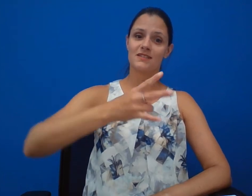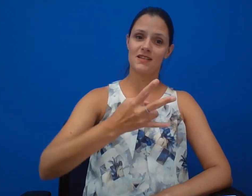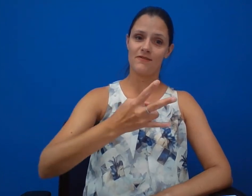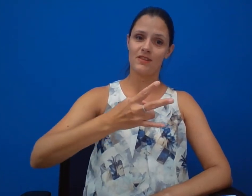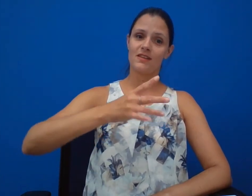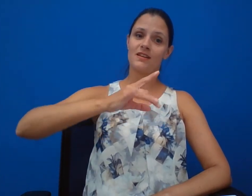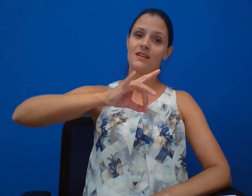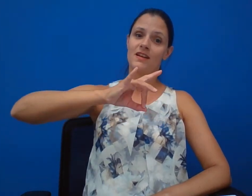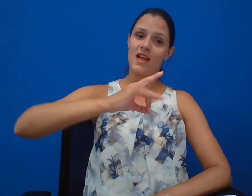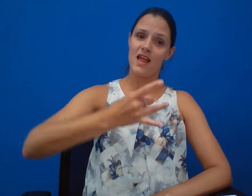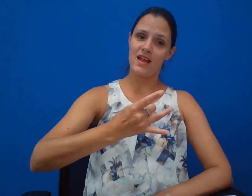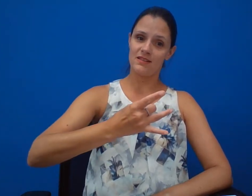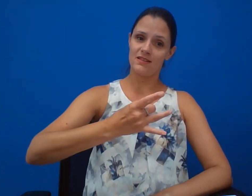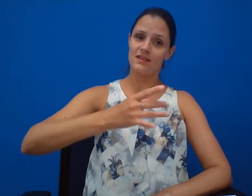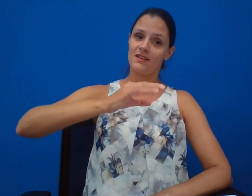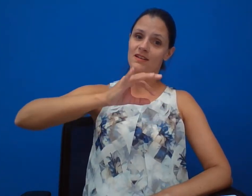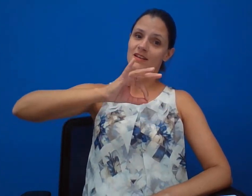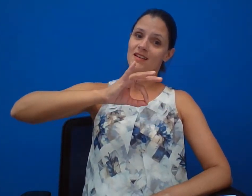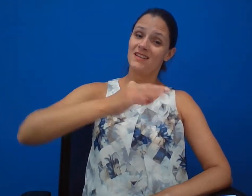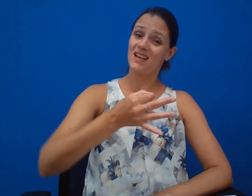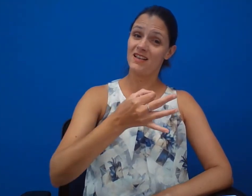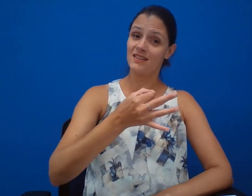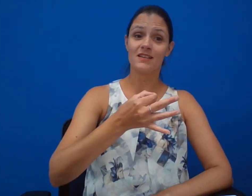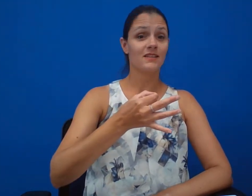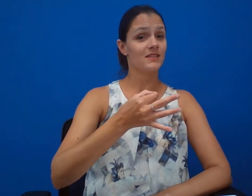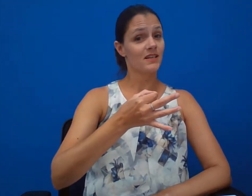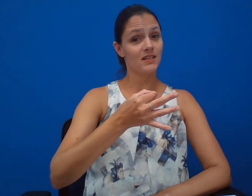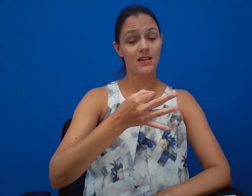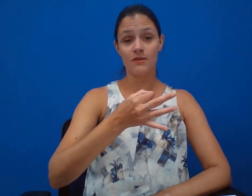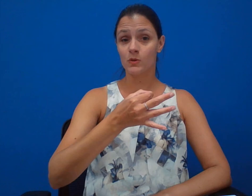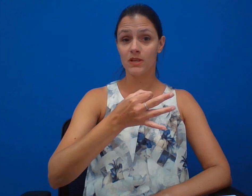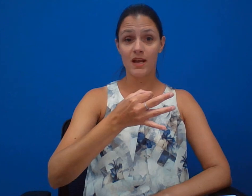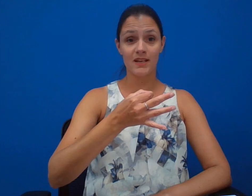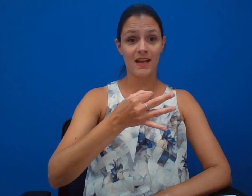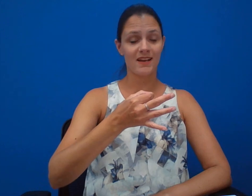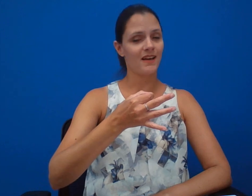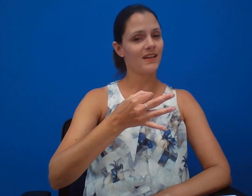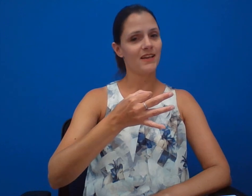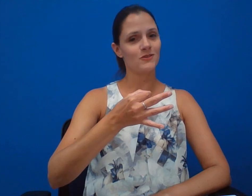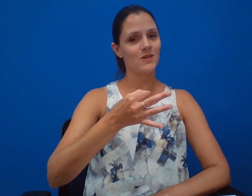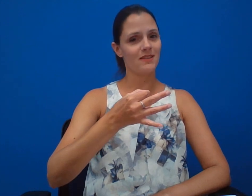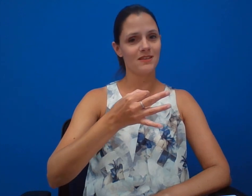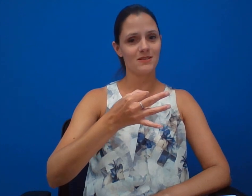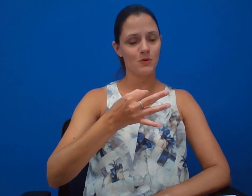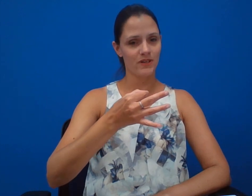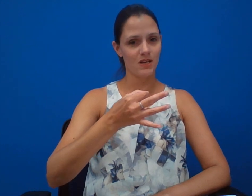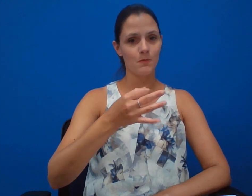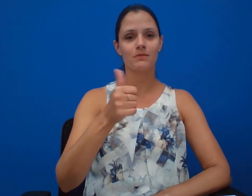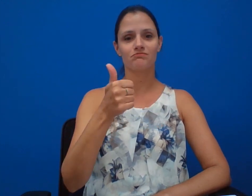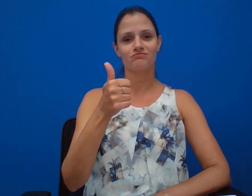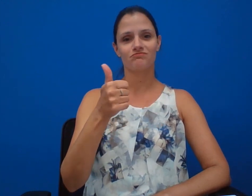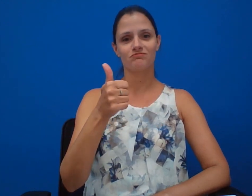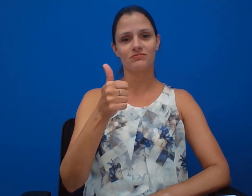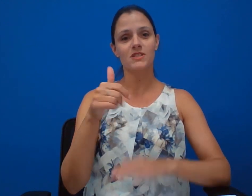seventh, eighth, ninth. This gets into that rule of 9 again. I can't do 10th, it's a moving number. 10th